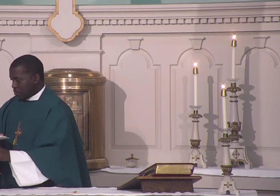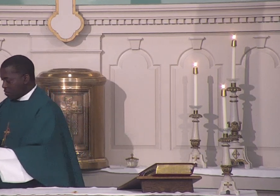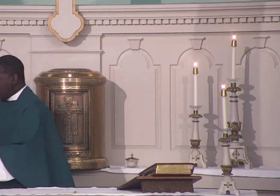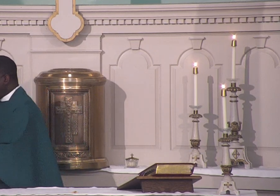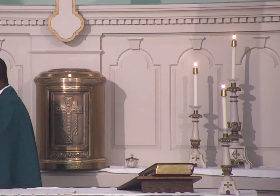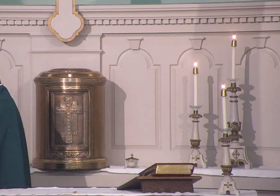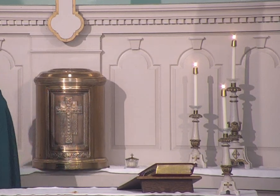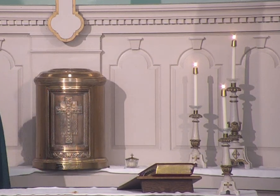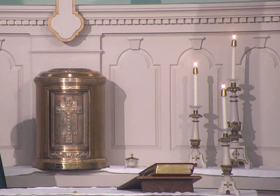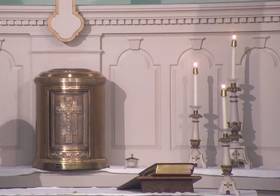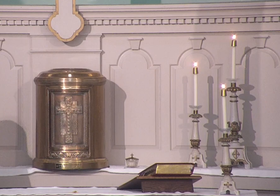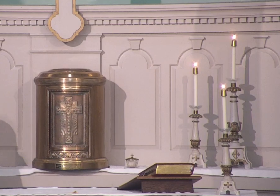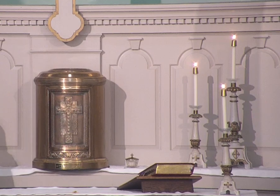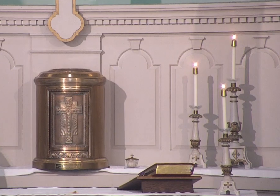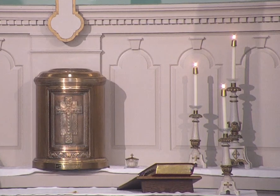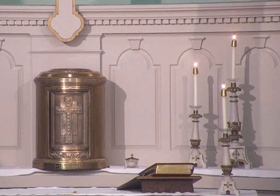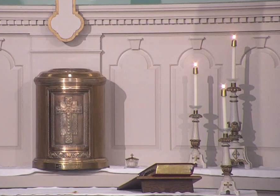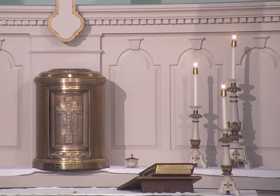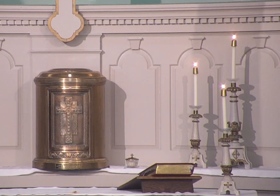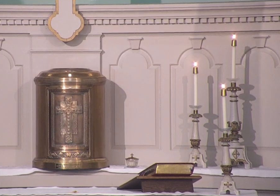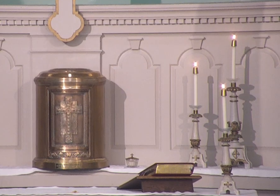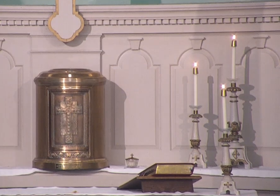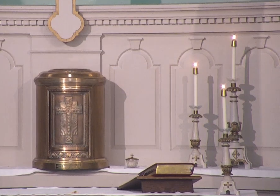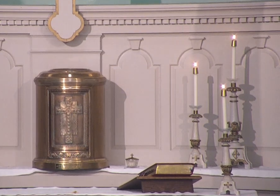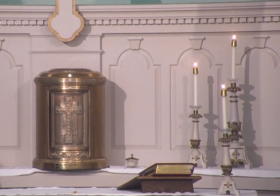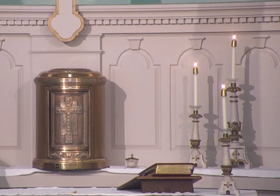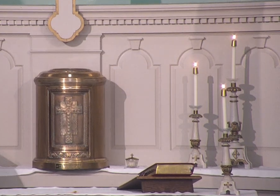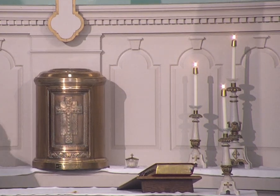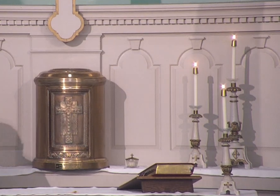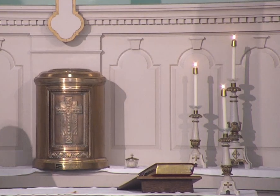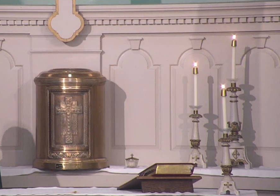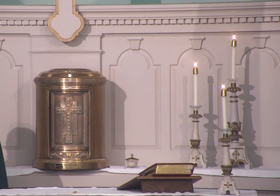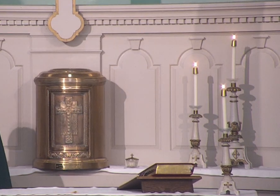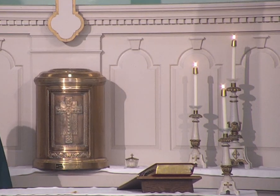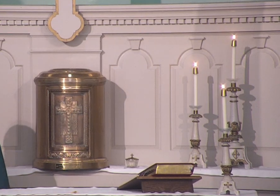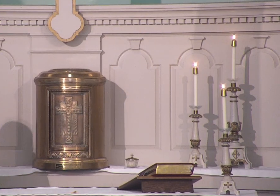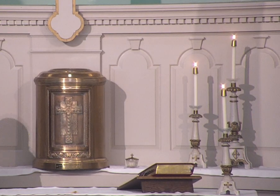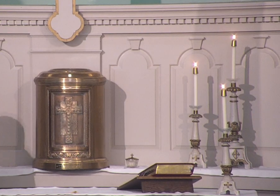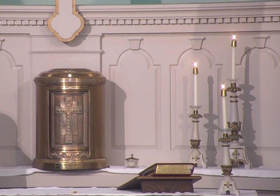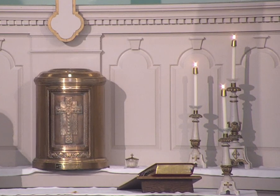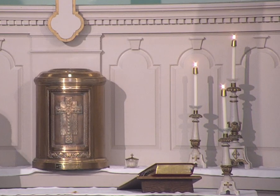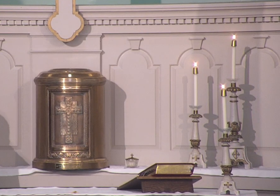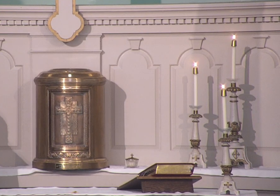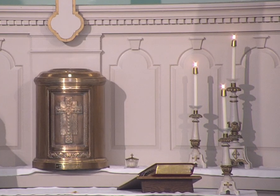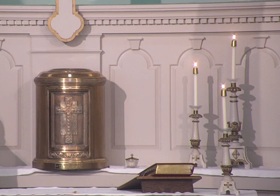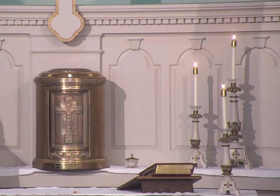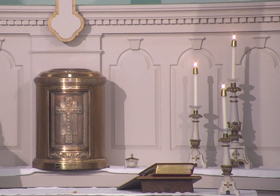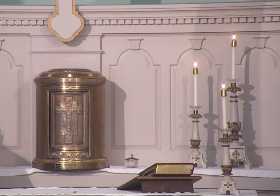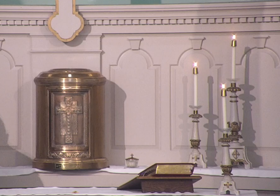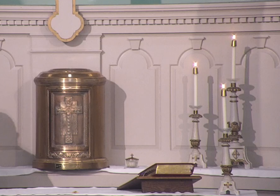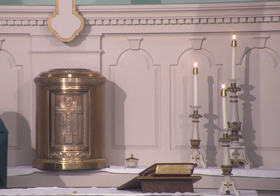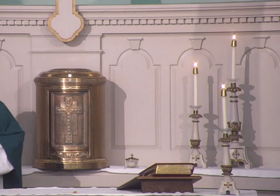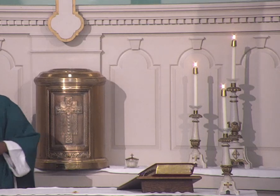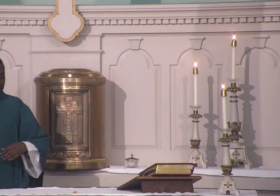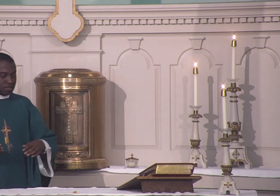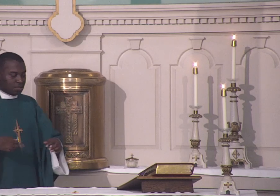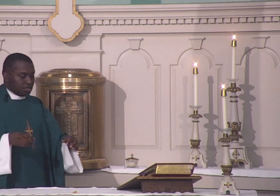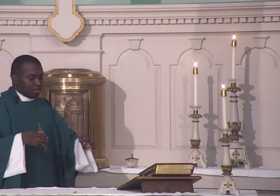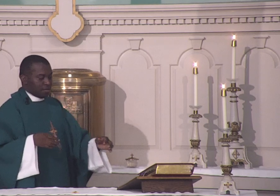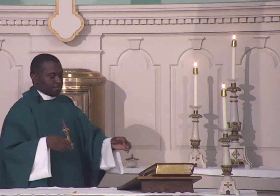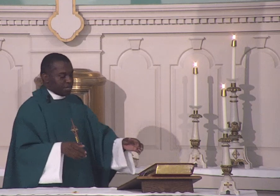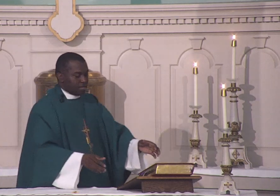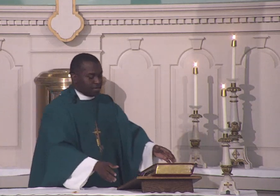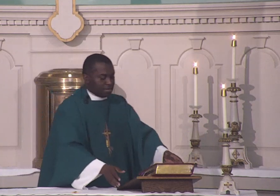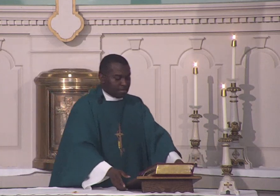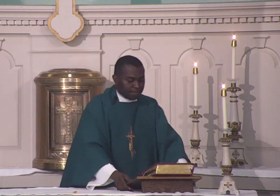Memoriae mortis Domini, panis vivus